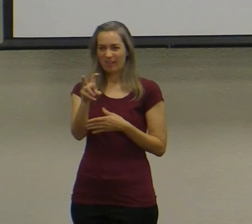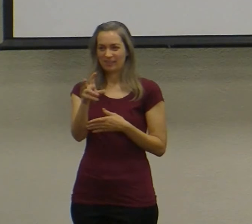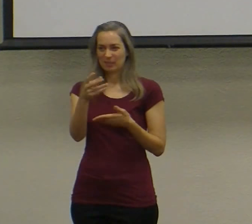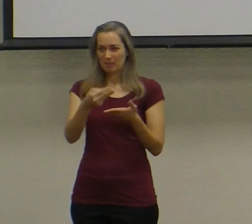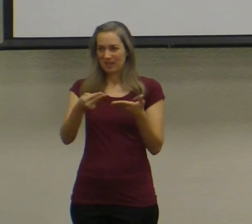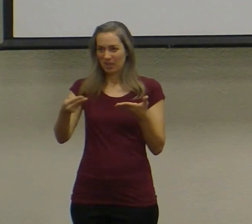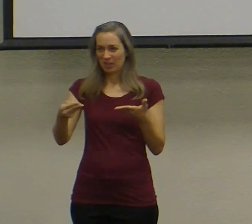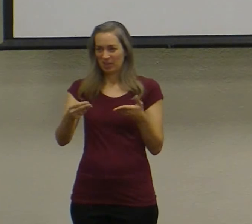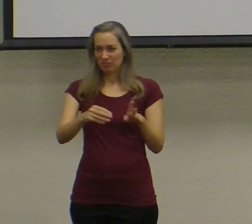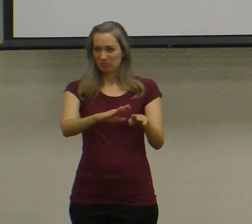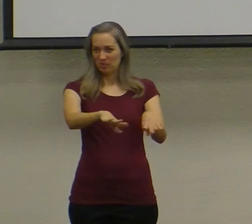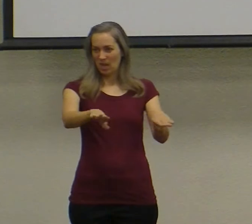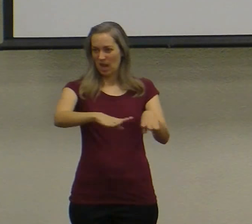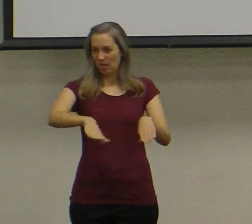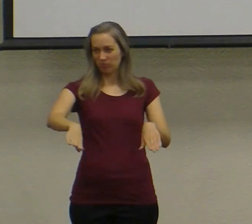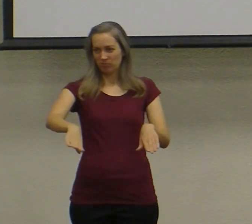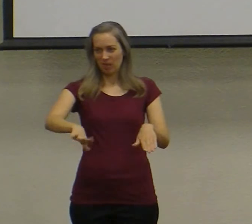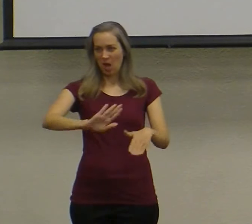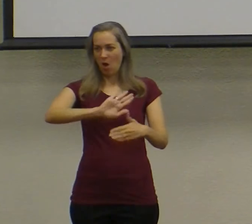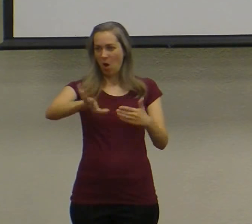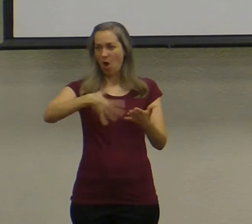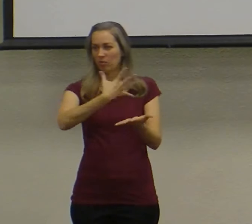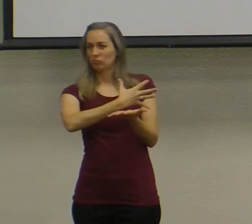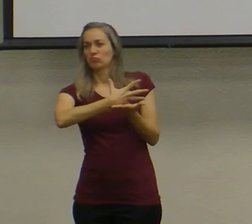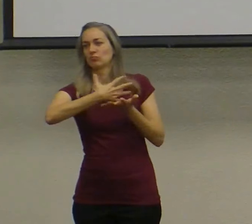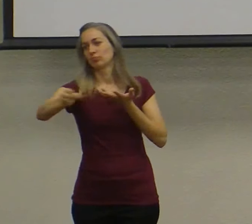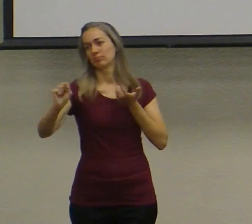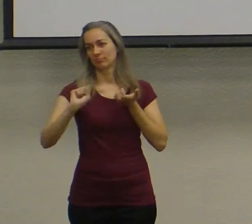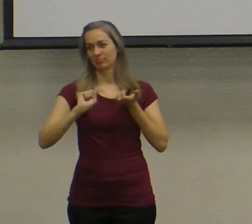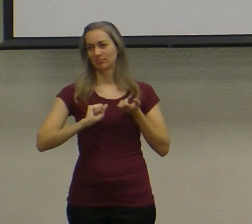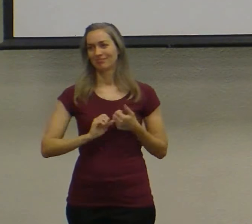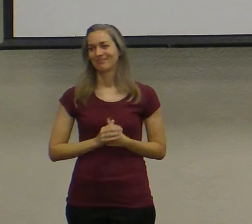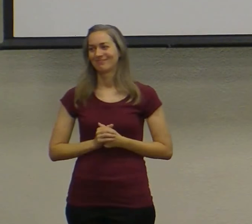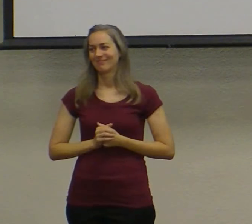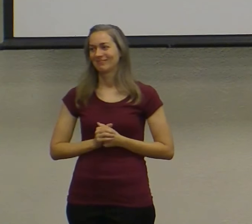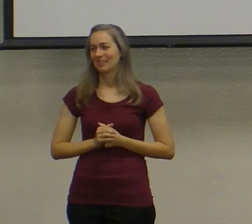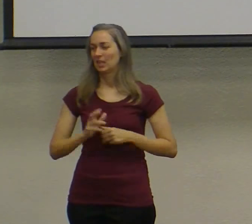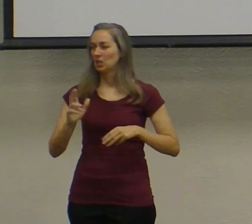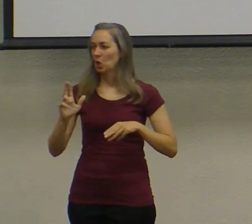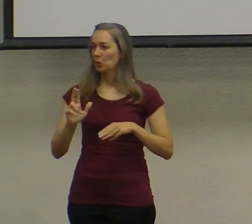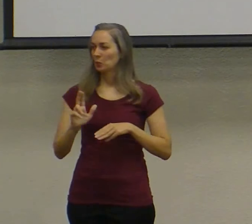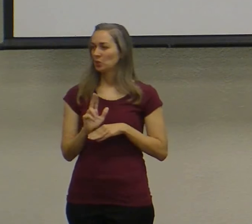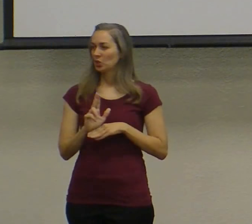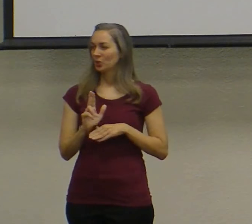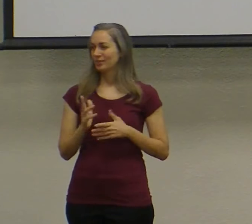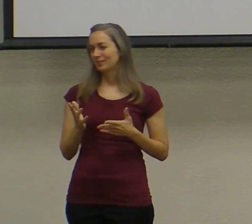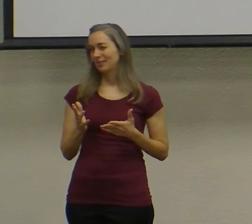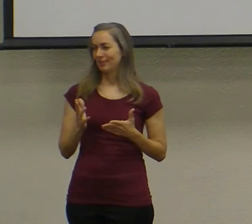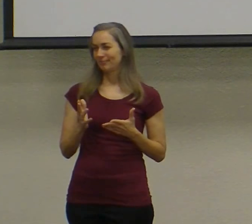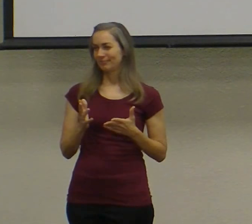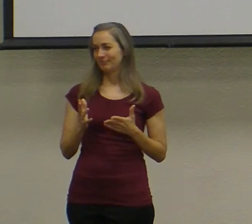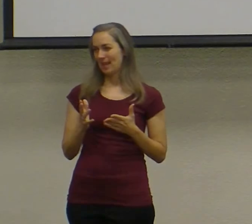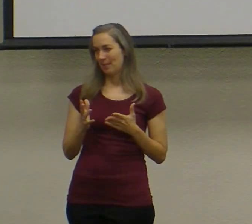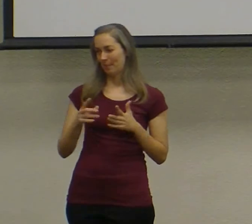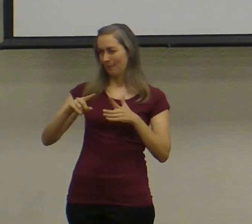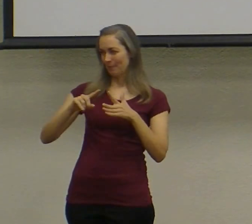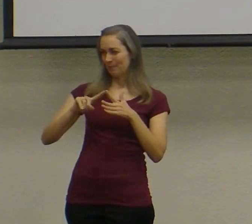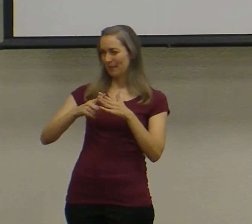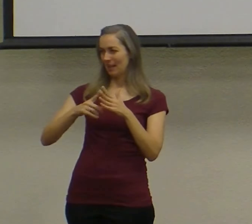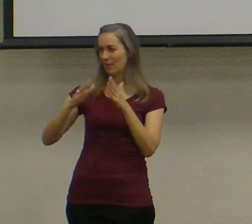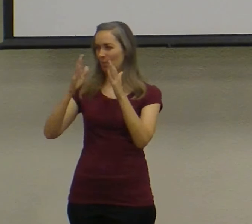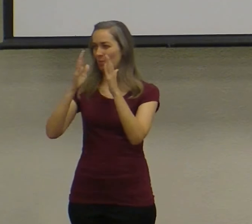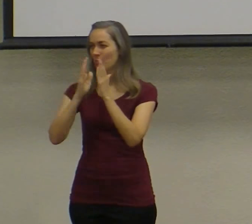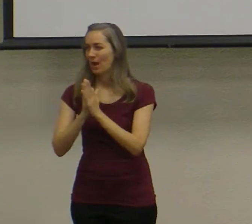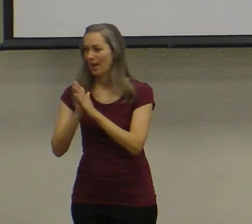didn't have anything left by the end of the week. We used it as a way to kickstart a prayer campaign, and by the end of it, we